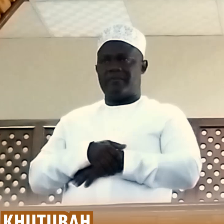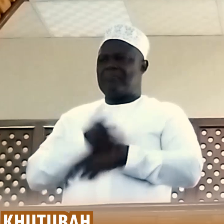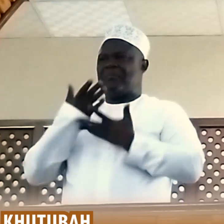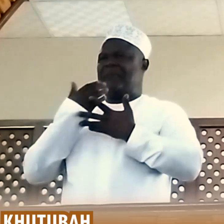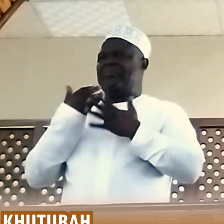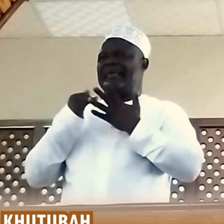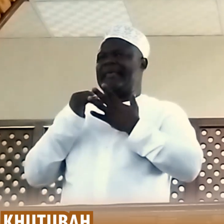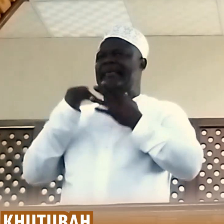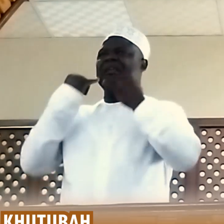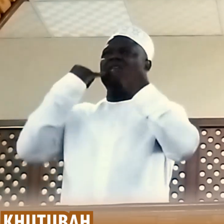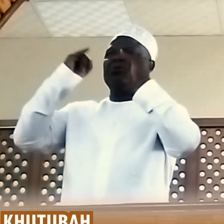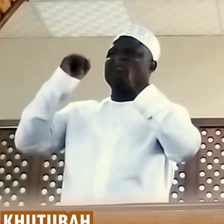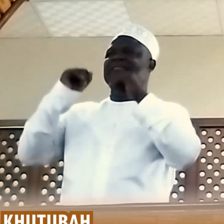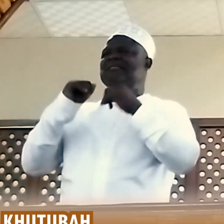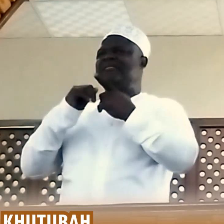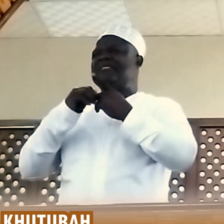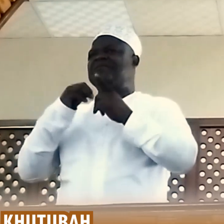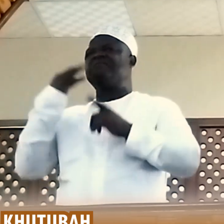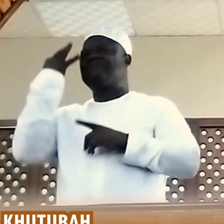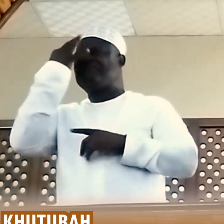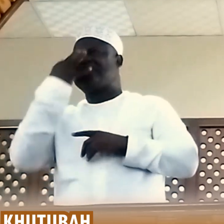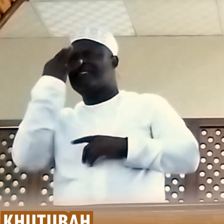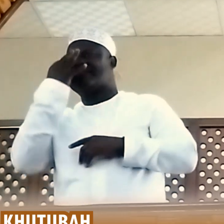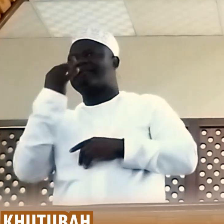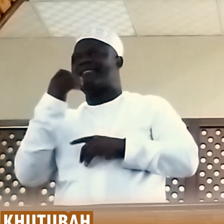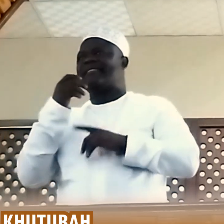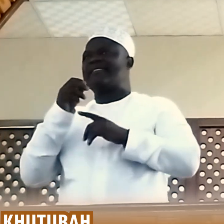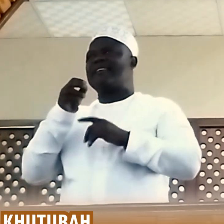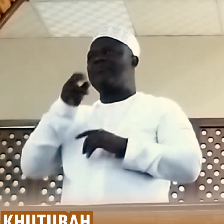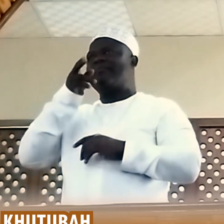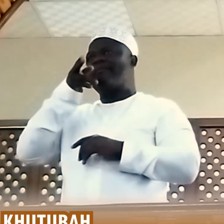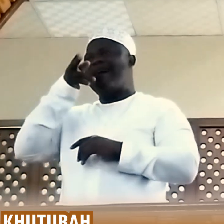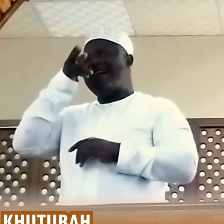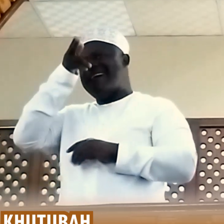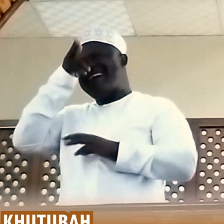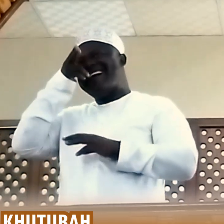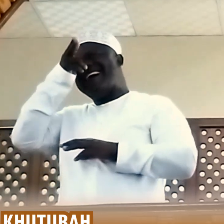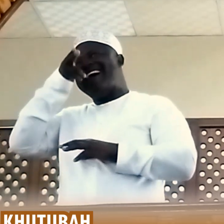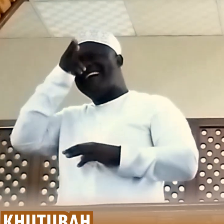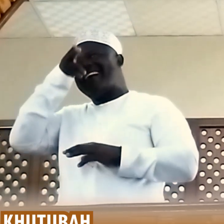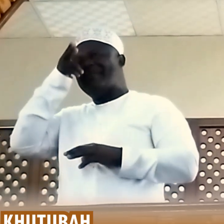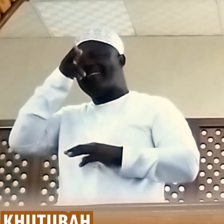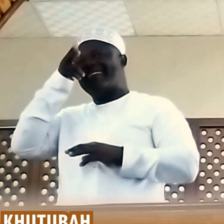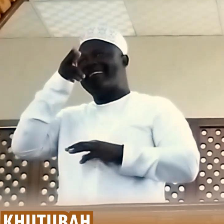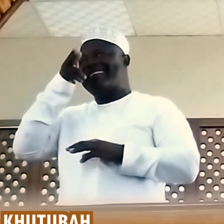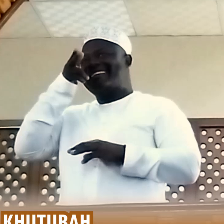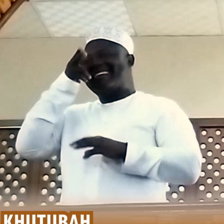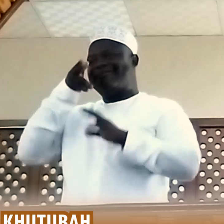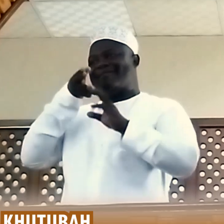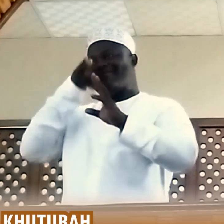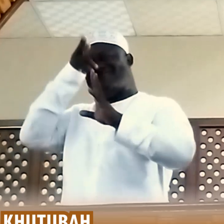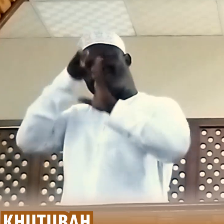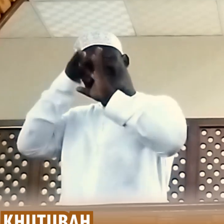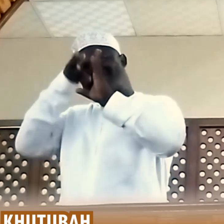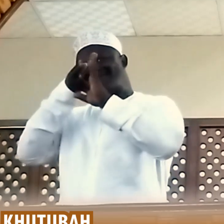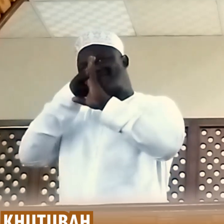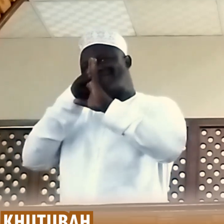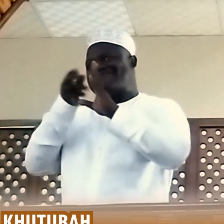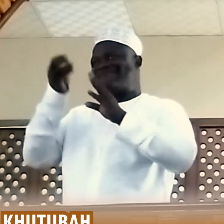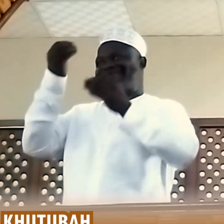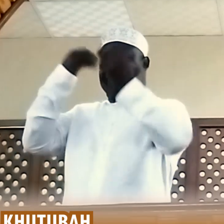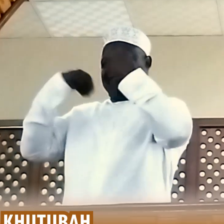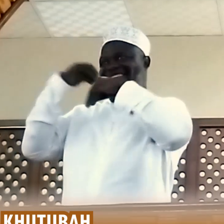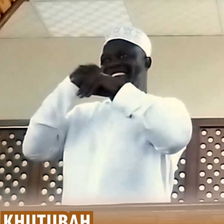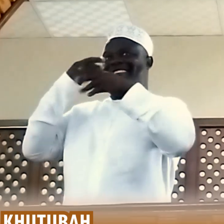oba ku mawulire oba mu social media ng'oli yateeze kamera awe omuntu enguzi ate amala